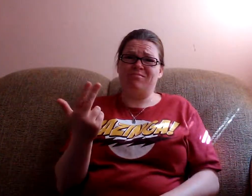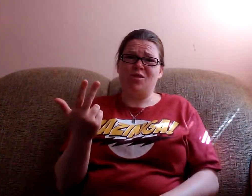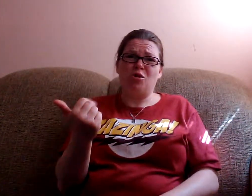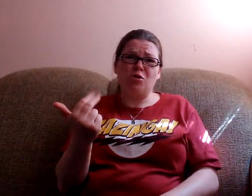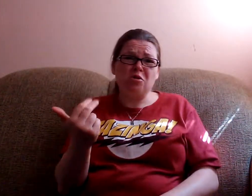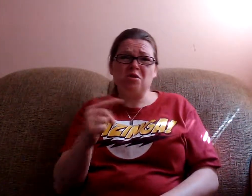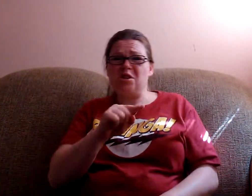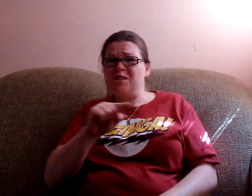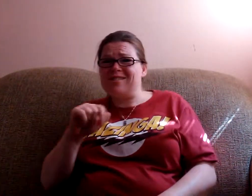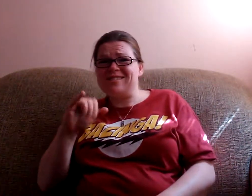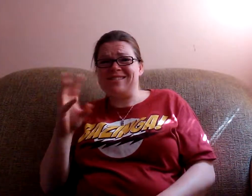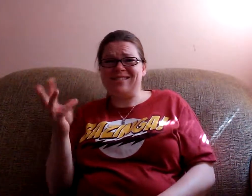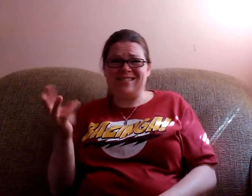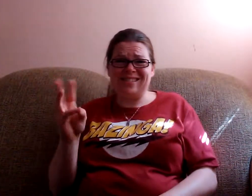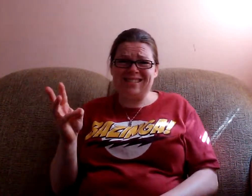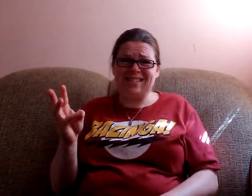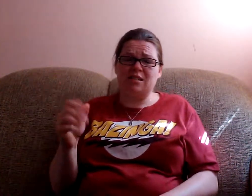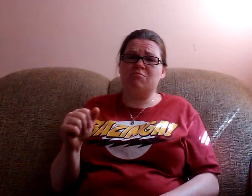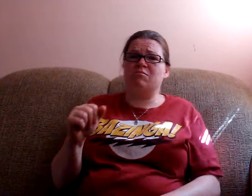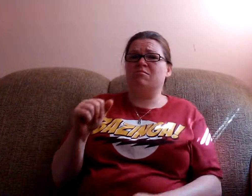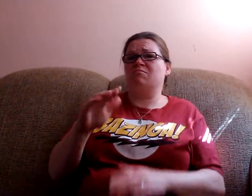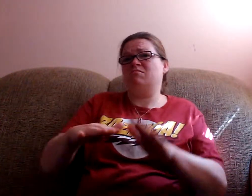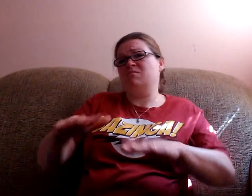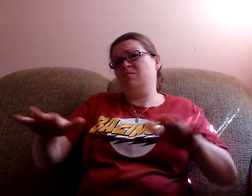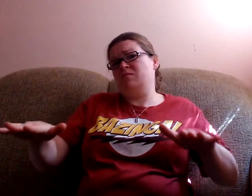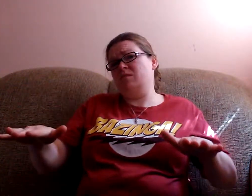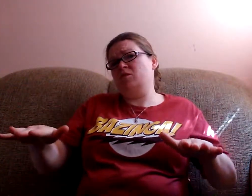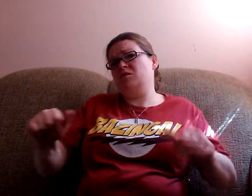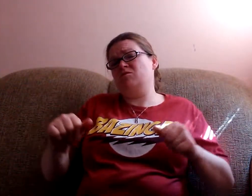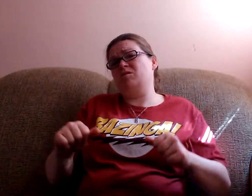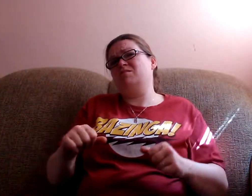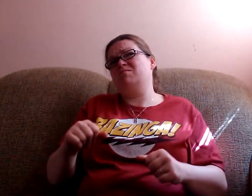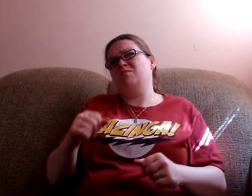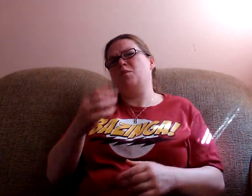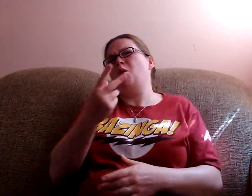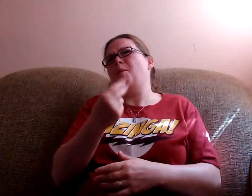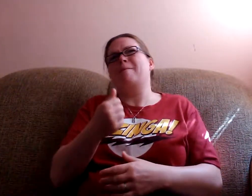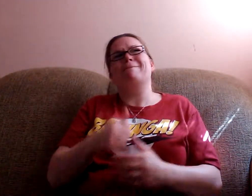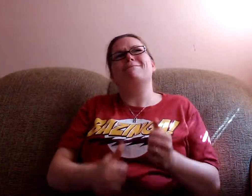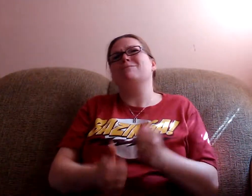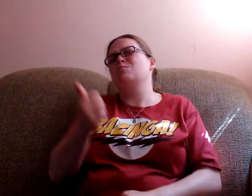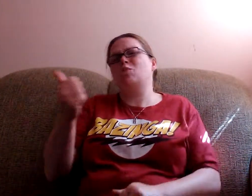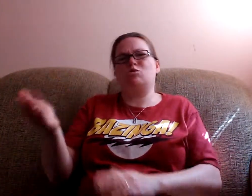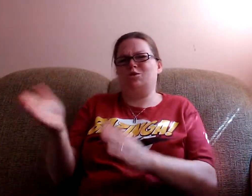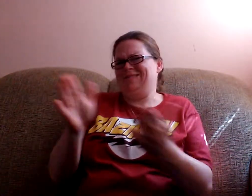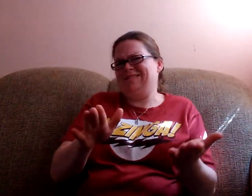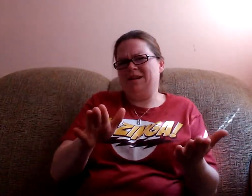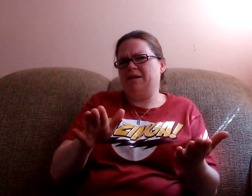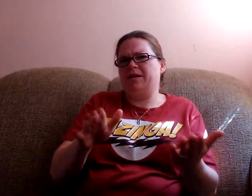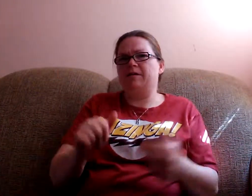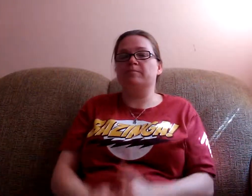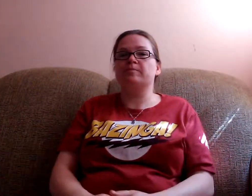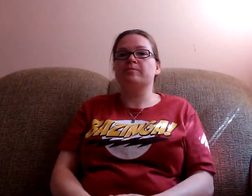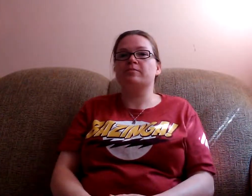into adulthood. And your children were as important to you as your land, because the more kids you had, the more land you could